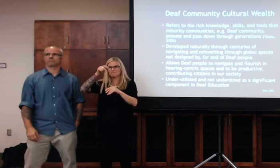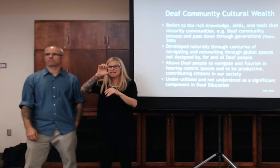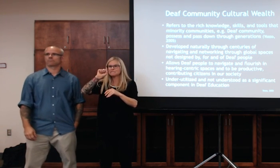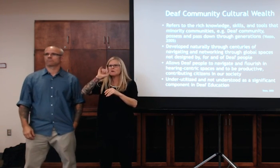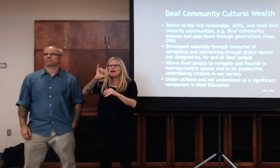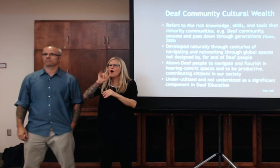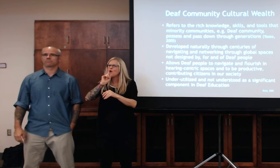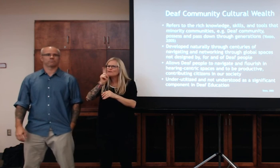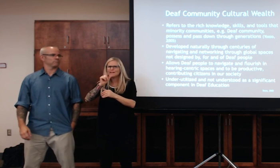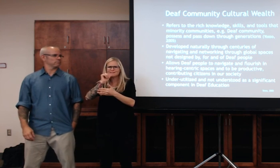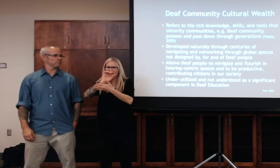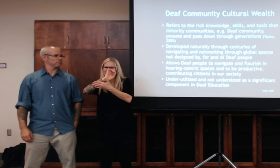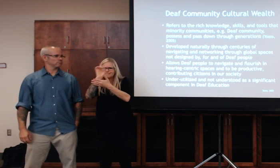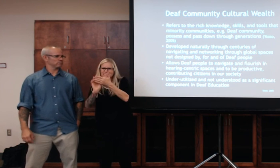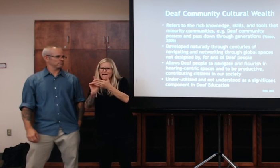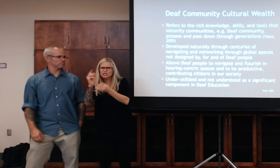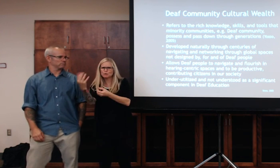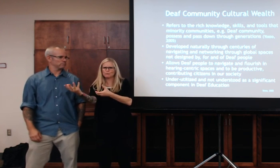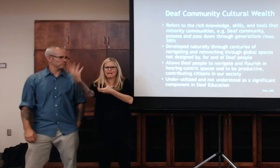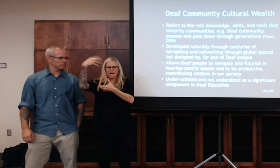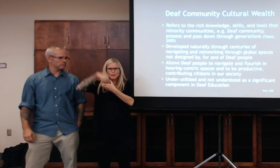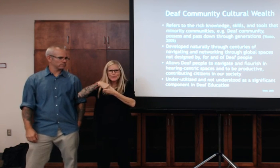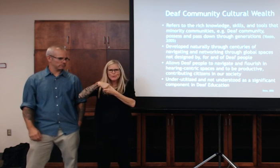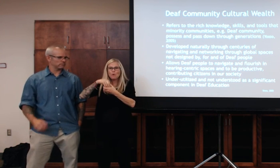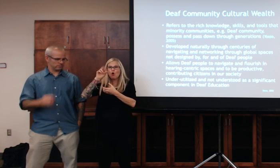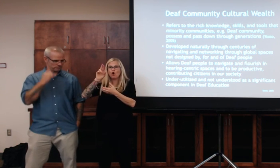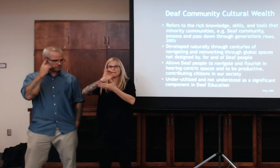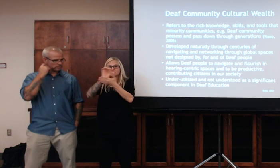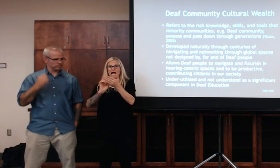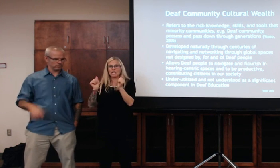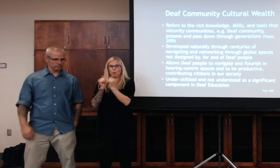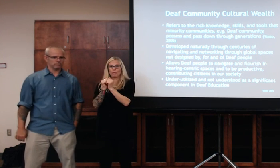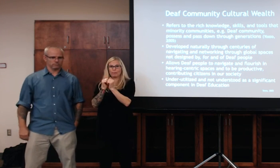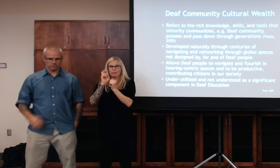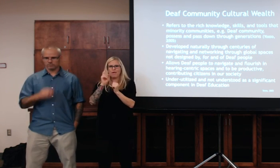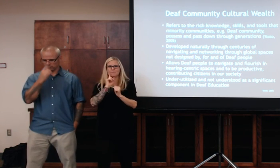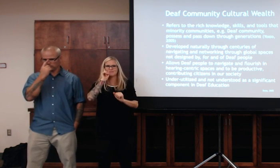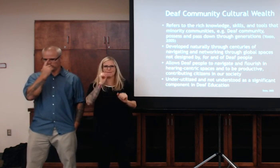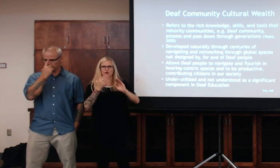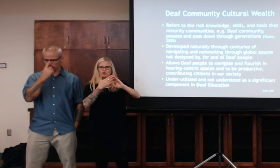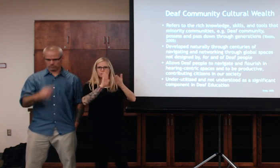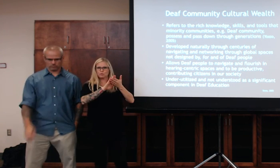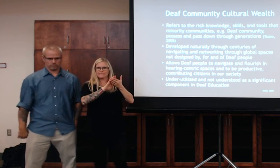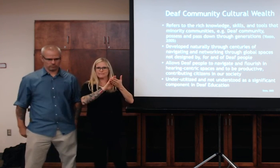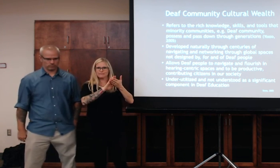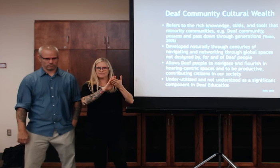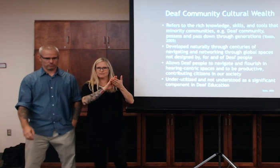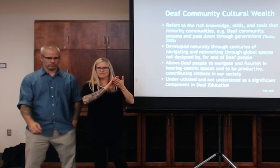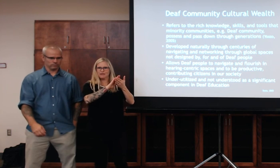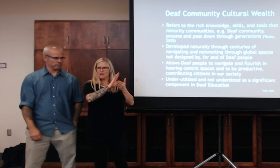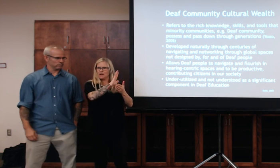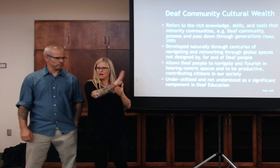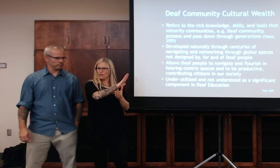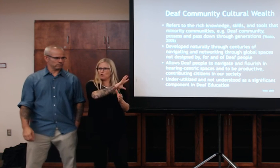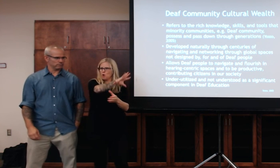So those spaces are not designed to really include or designed with the deaf community in mind. There